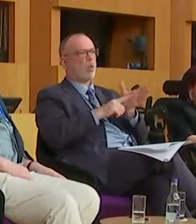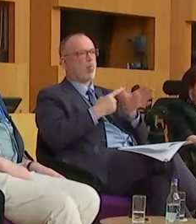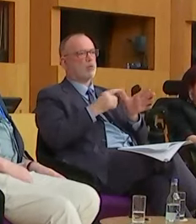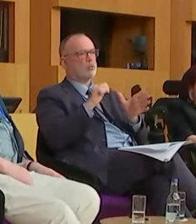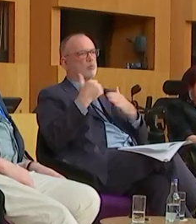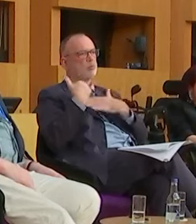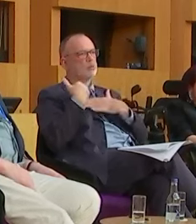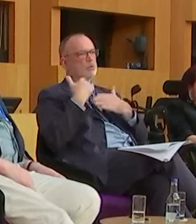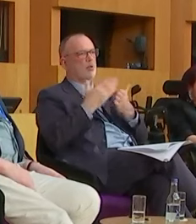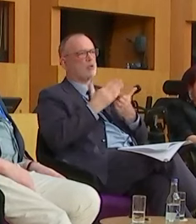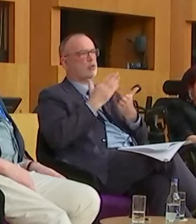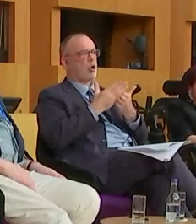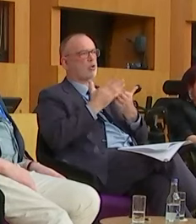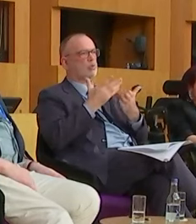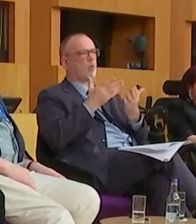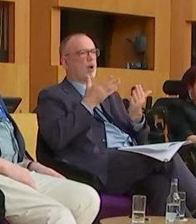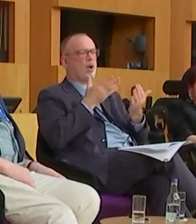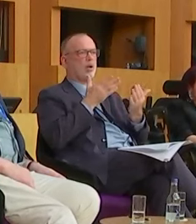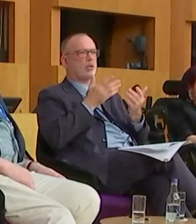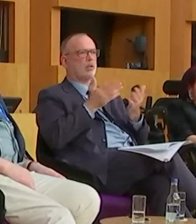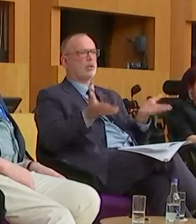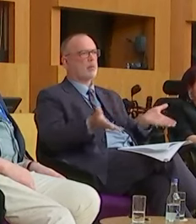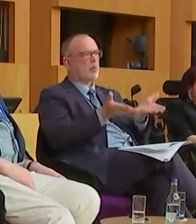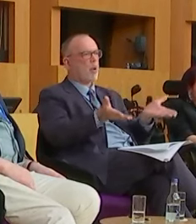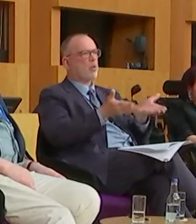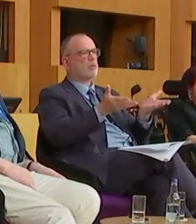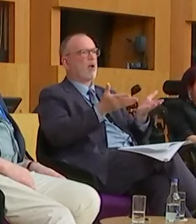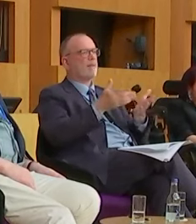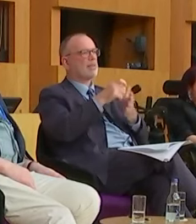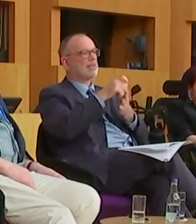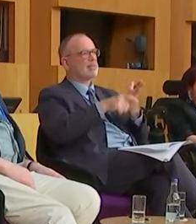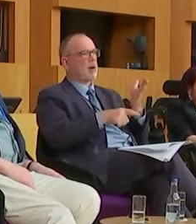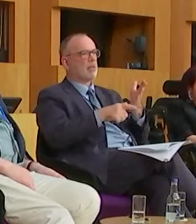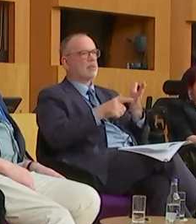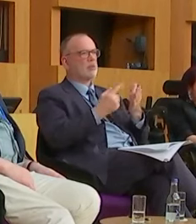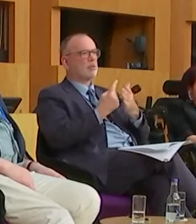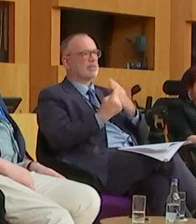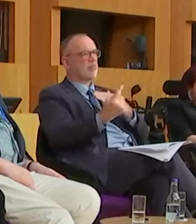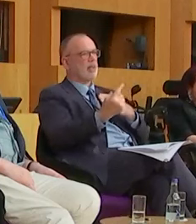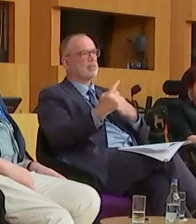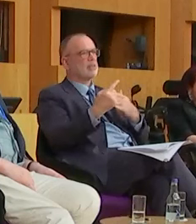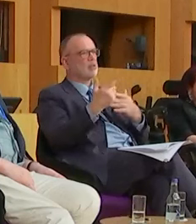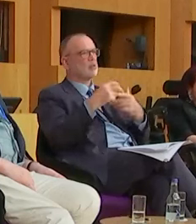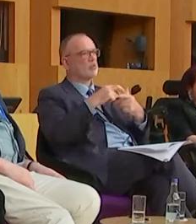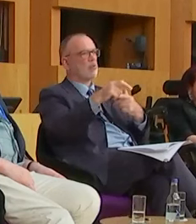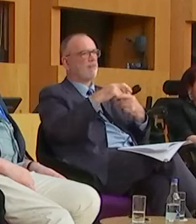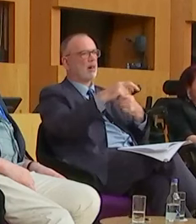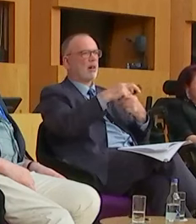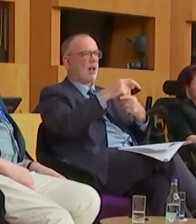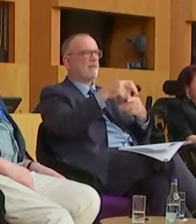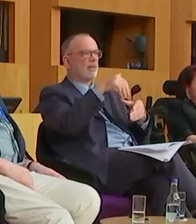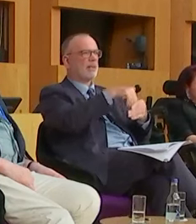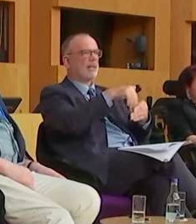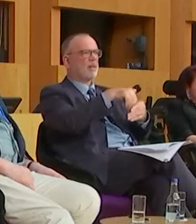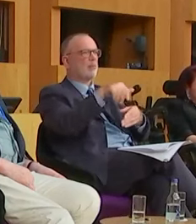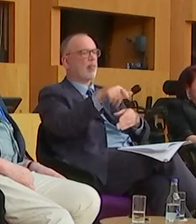with the local authorities are responsible for making sure that we are promoting disabilities and independence